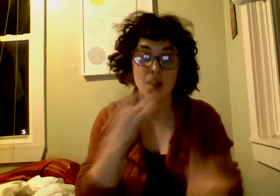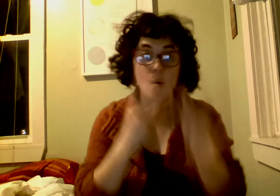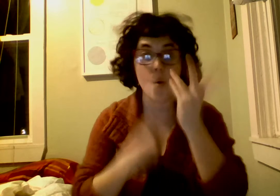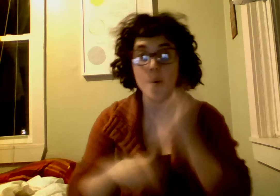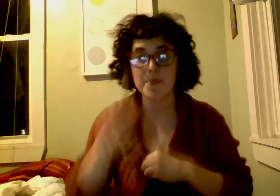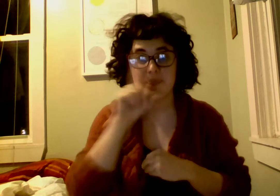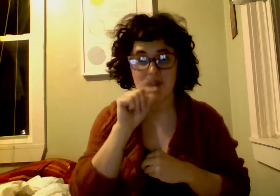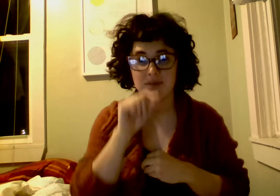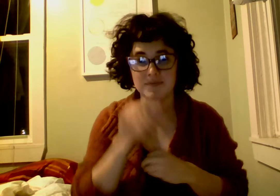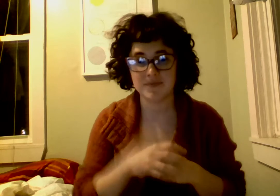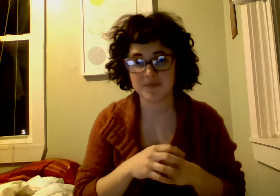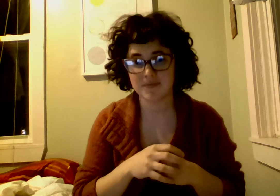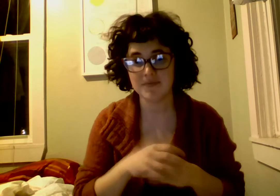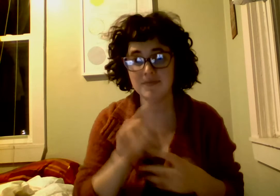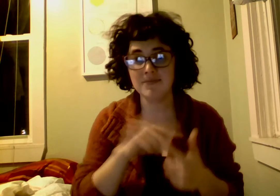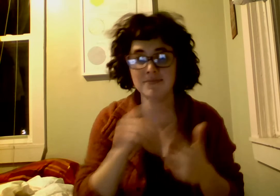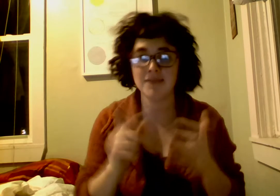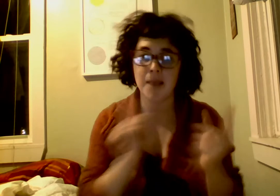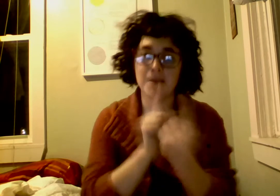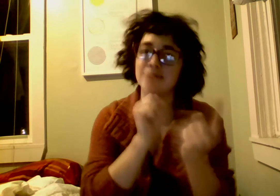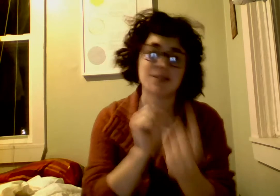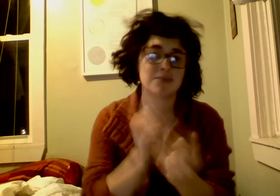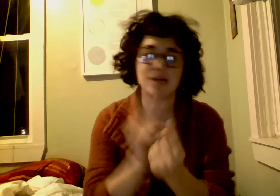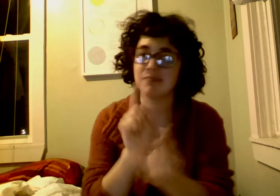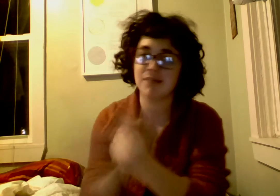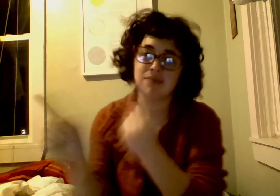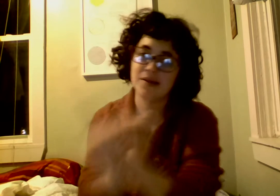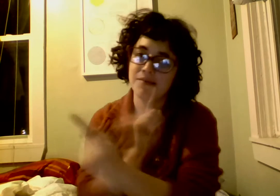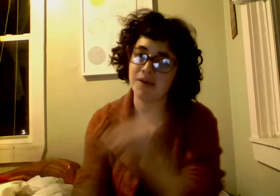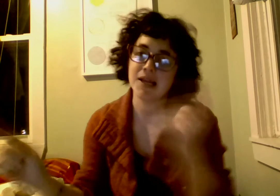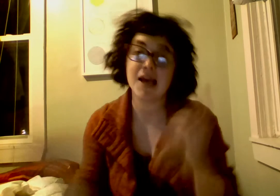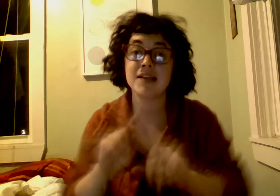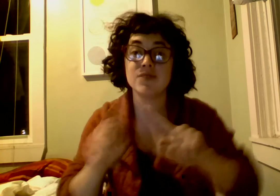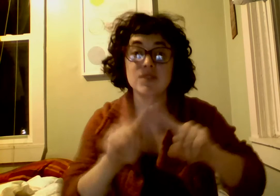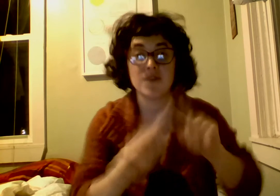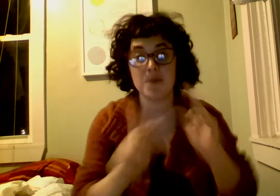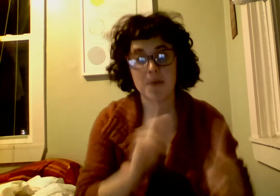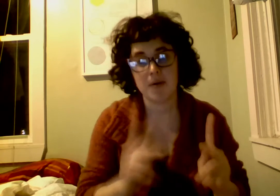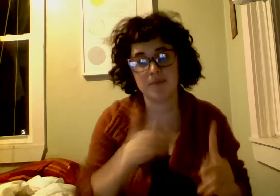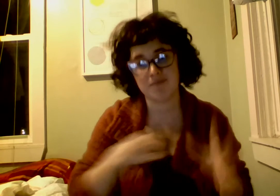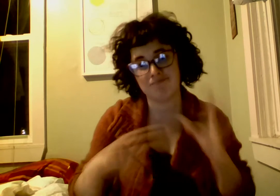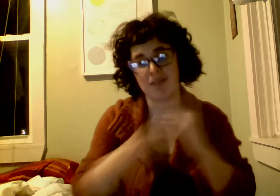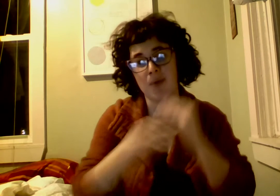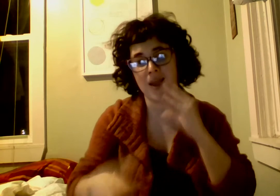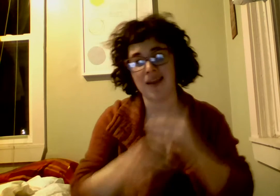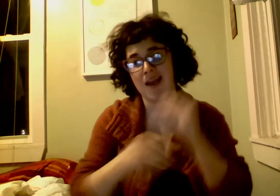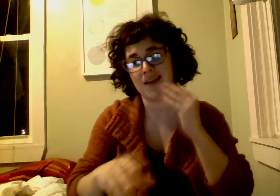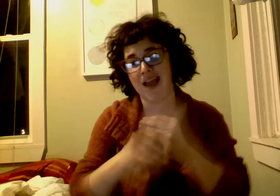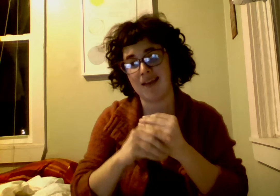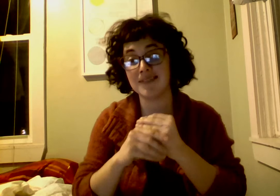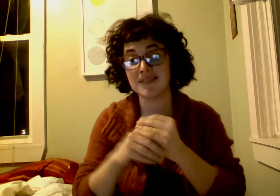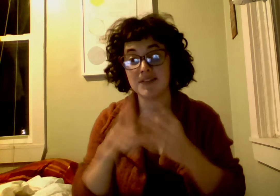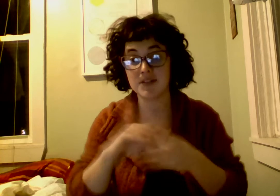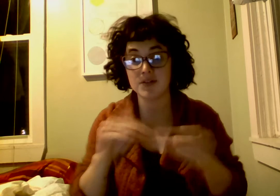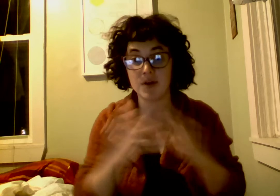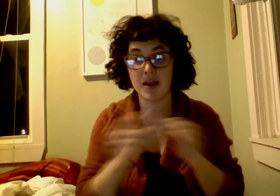parson with a crooked staff. Each time the thing gets longer and longer and longer, right? Finally meets a woodcutter, and the woodcutter says, my little